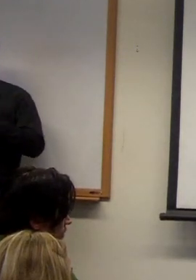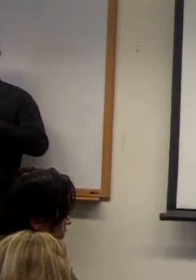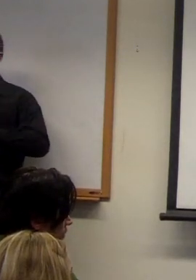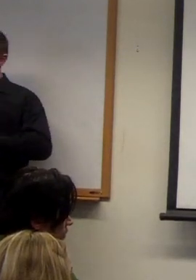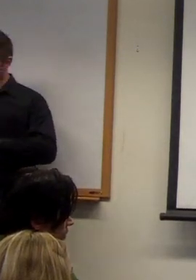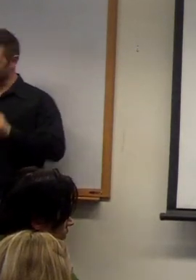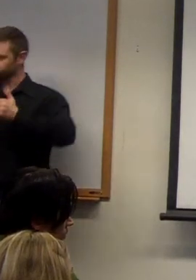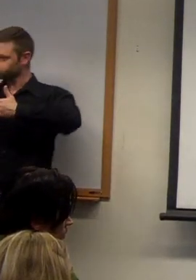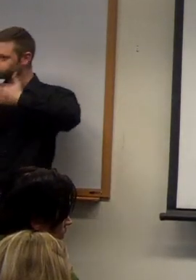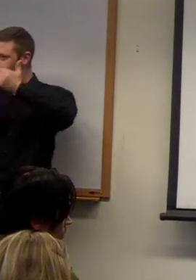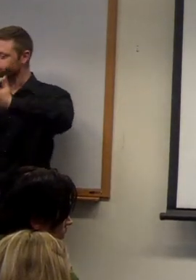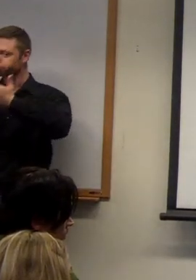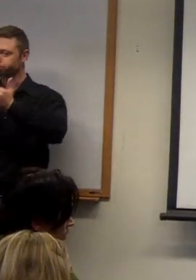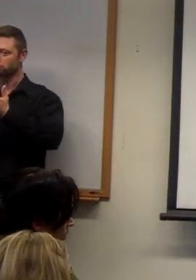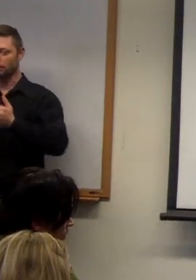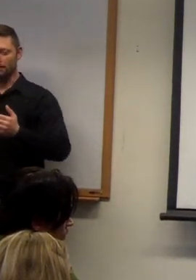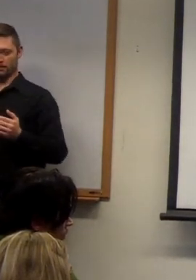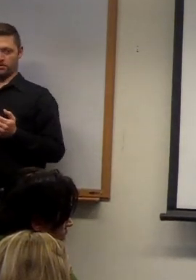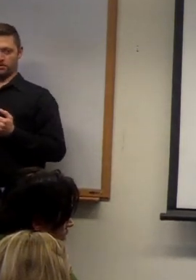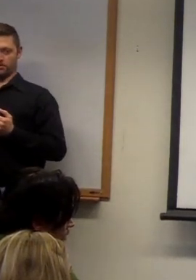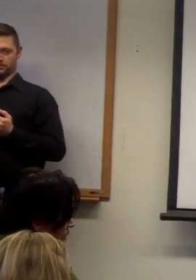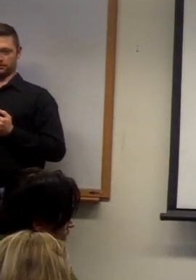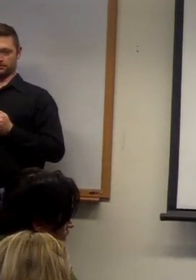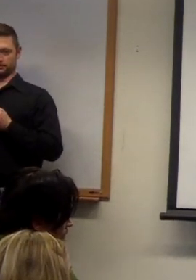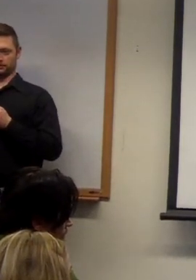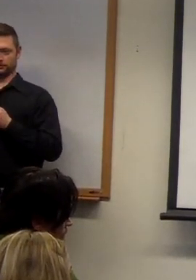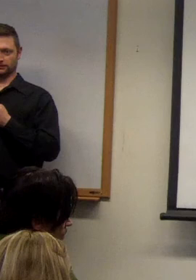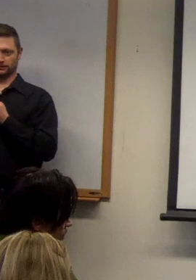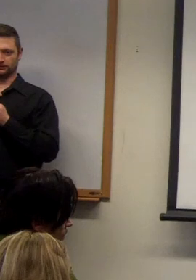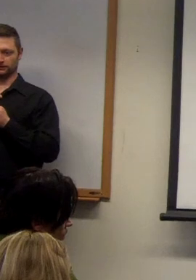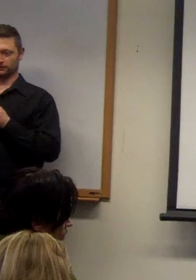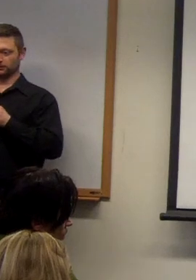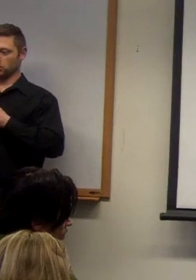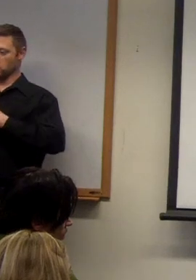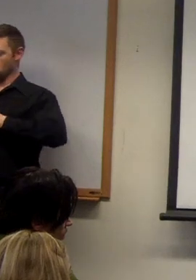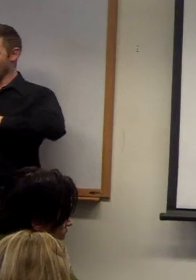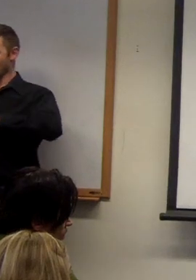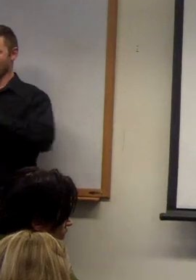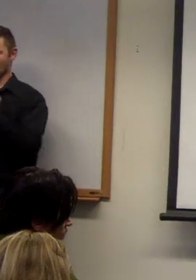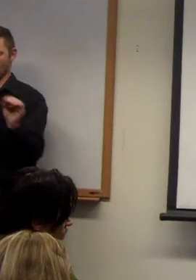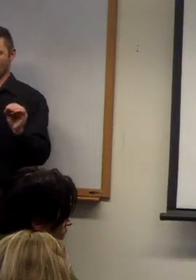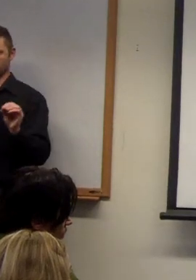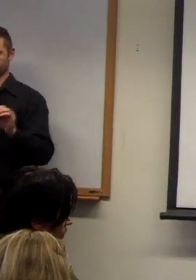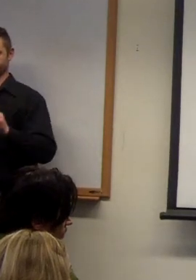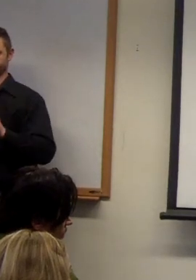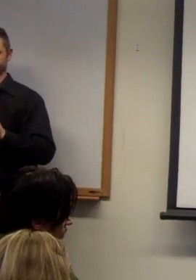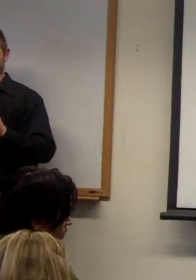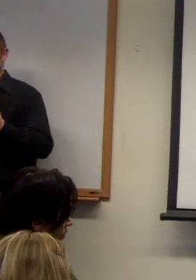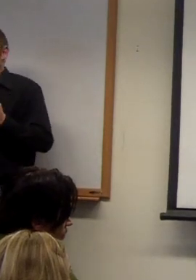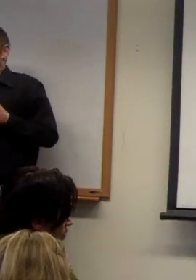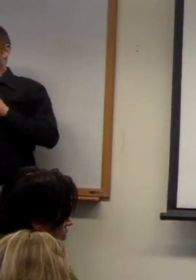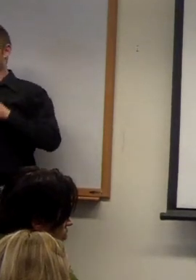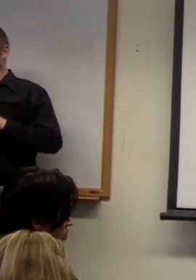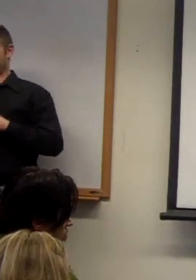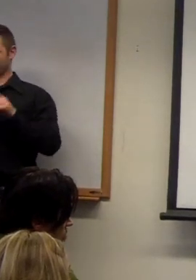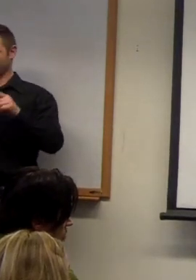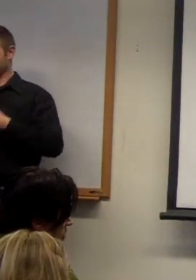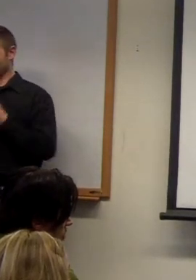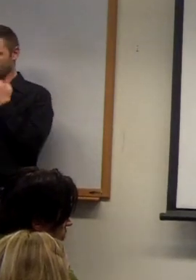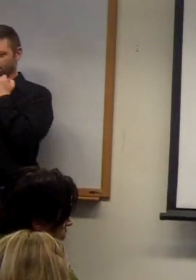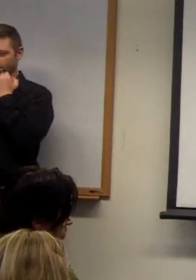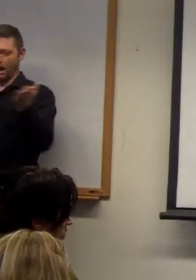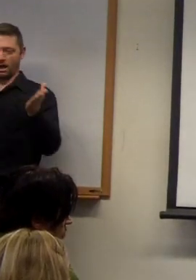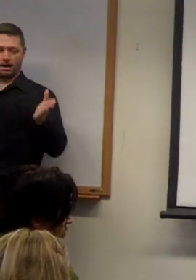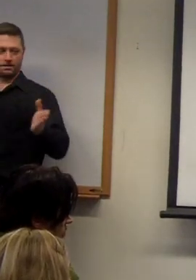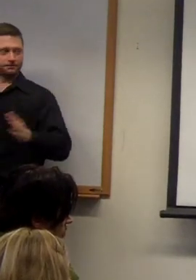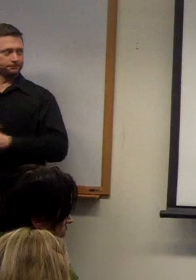I am operating on this ideology, this idea that no one gives a fuck about black people. I am operating on this